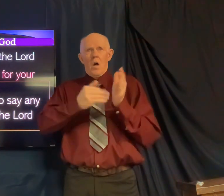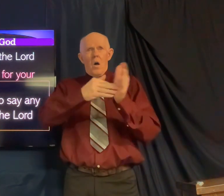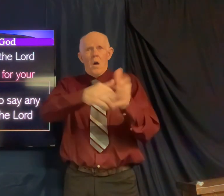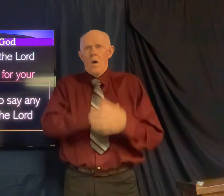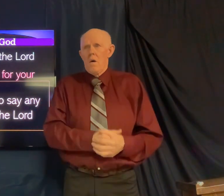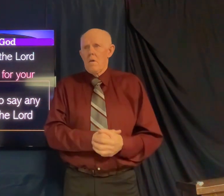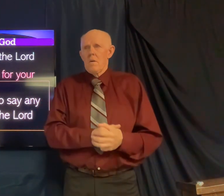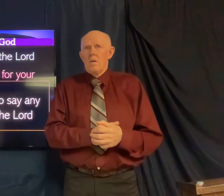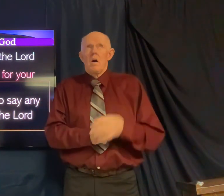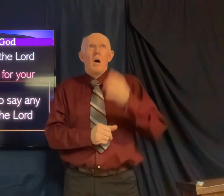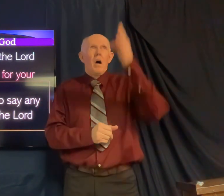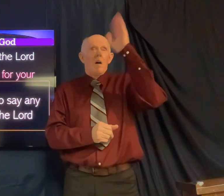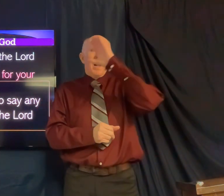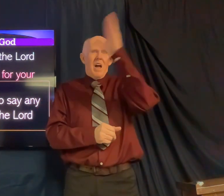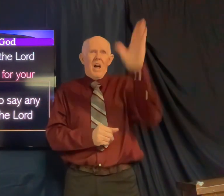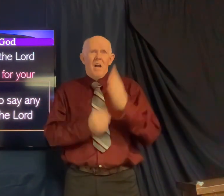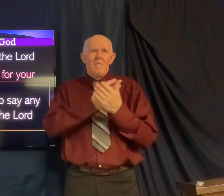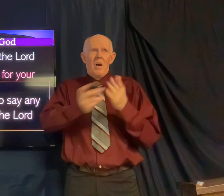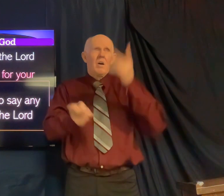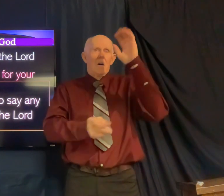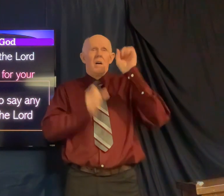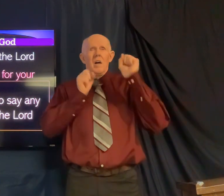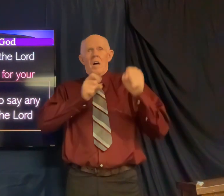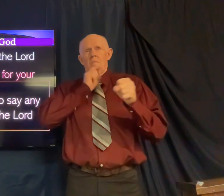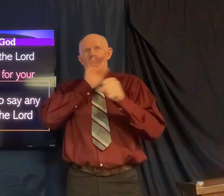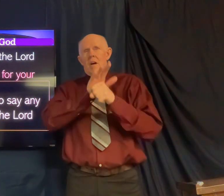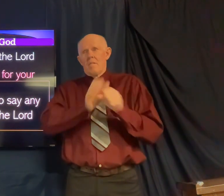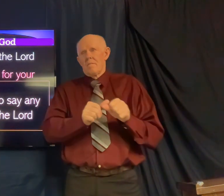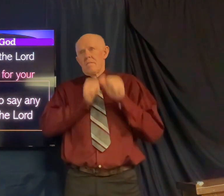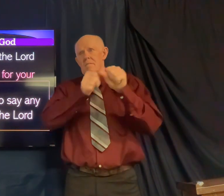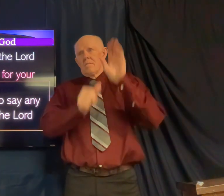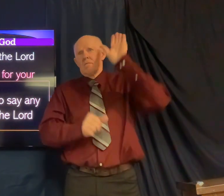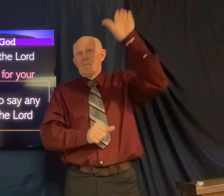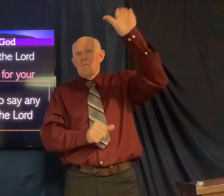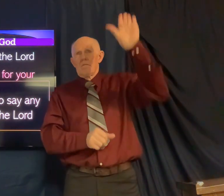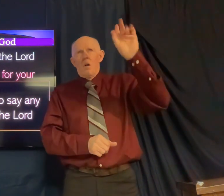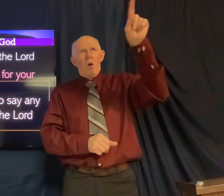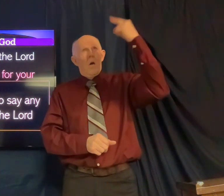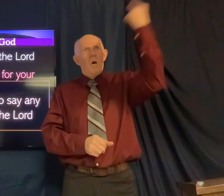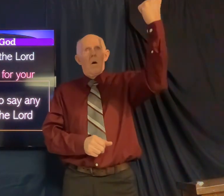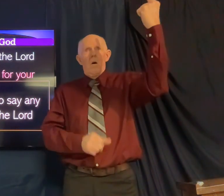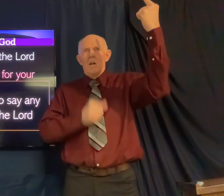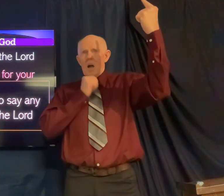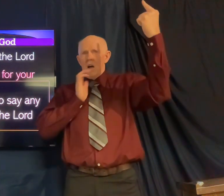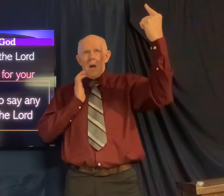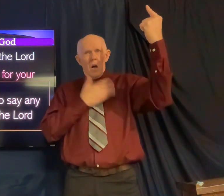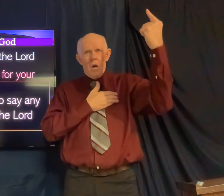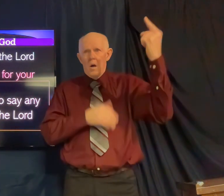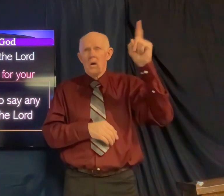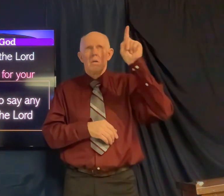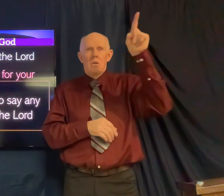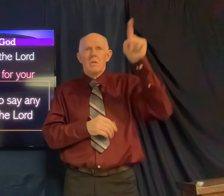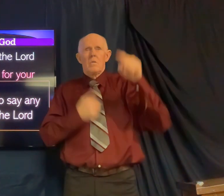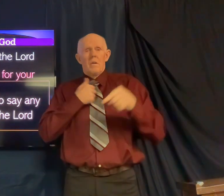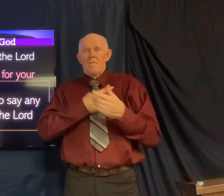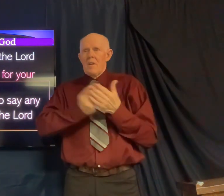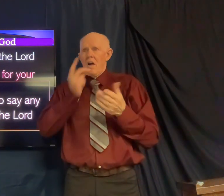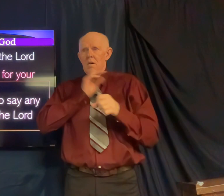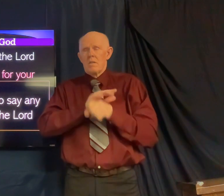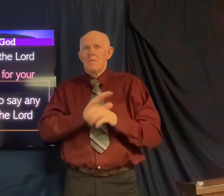Why? Because we fail so often. God never fails in His promises. He is the only one that